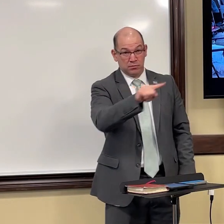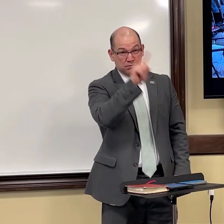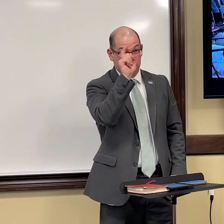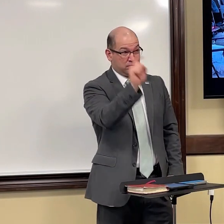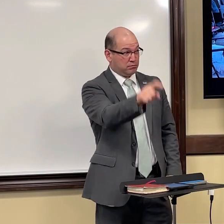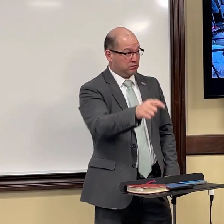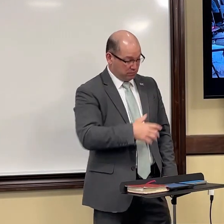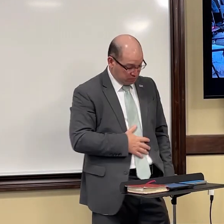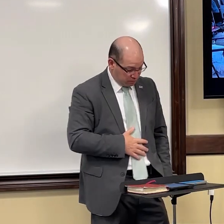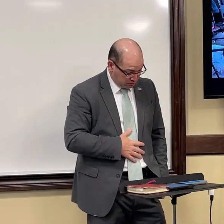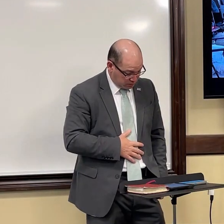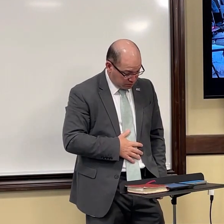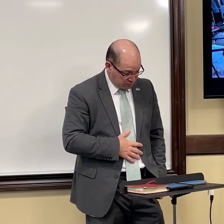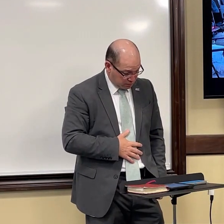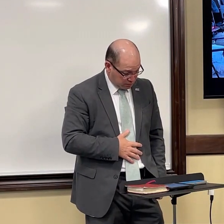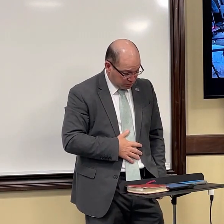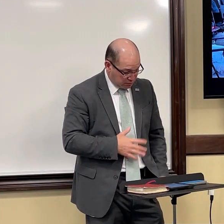Do you understand His plan for you?